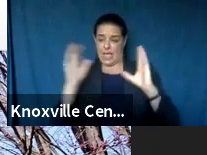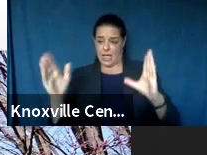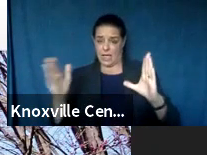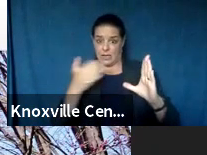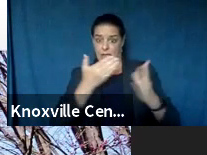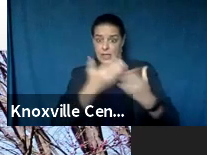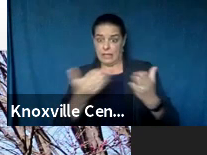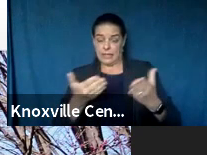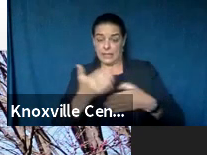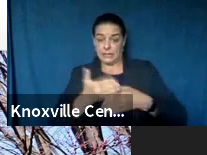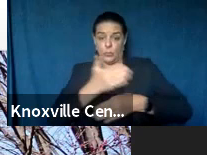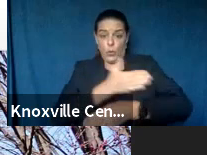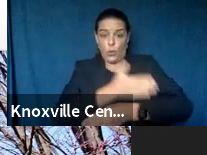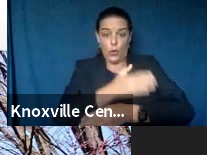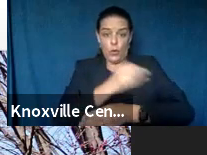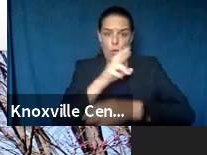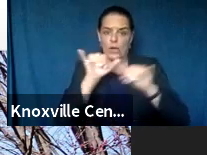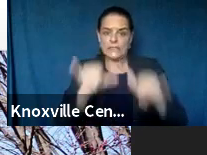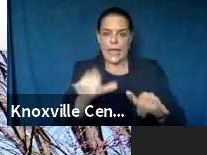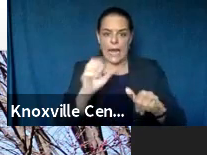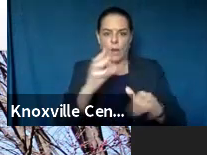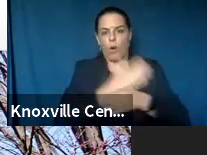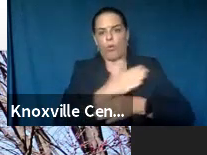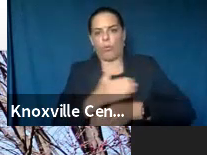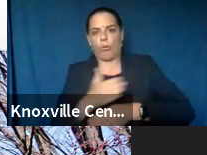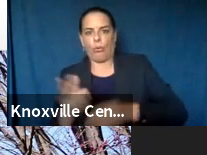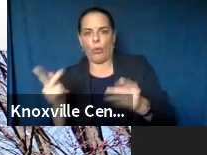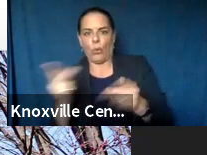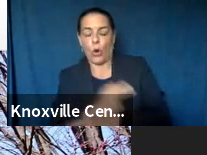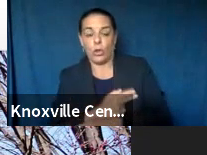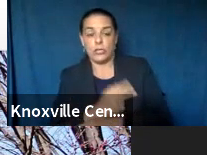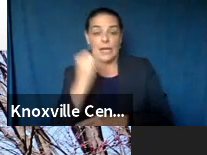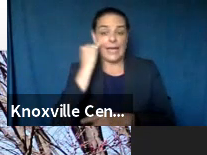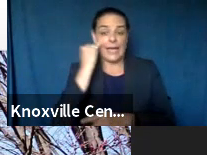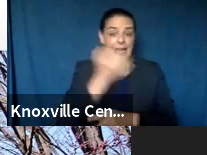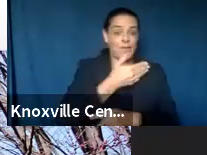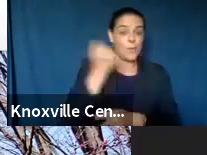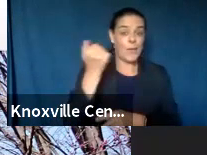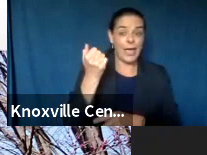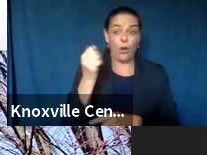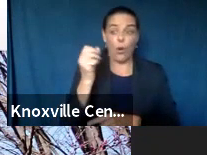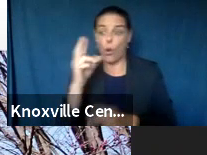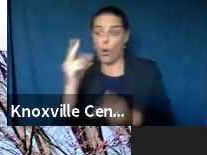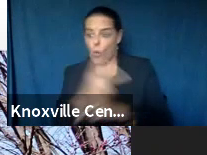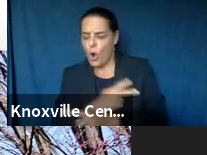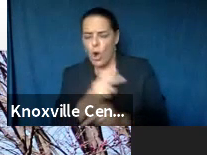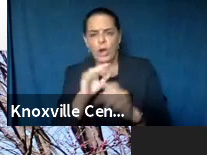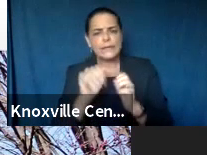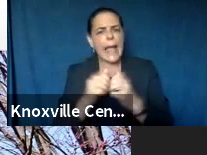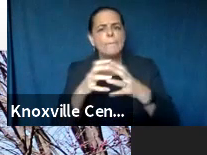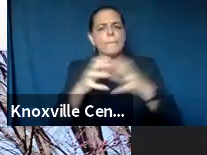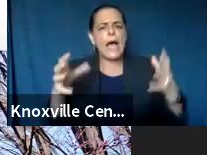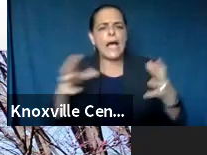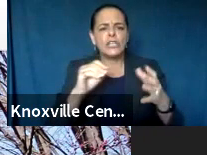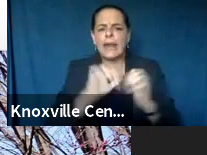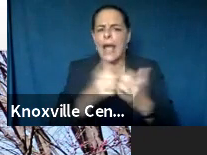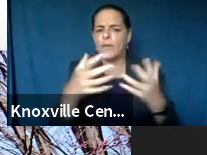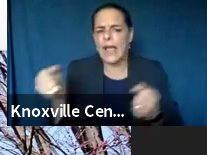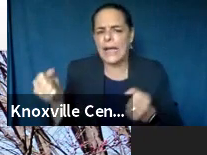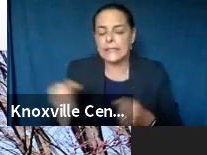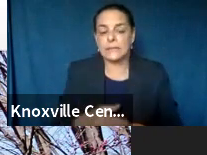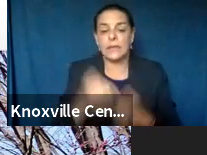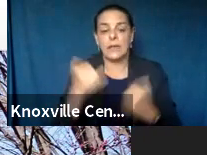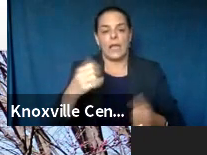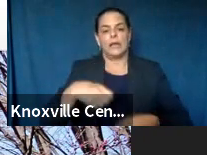same, or are they getting worse? And if so, how much better or worse, and at what rate? We will now pull up the data, and